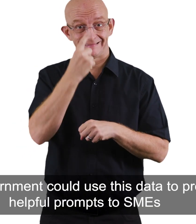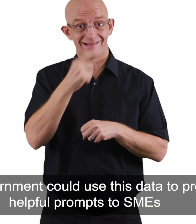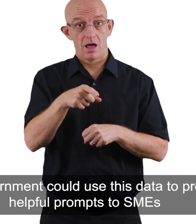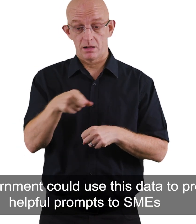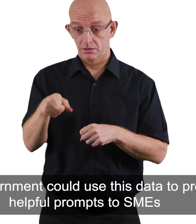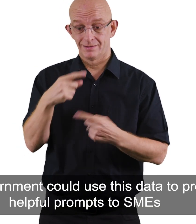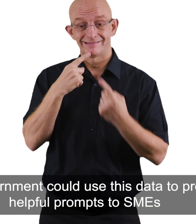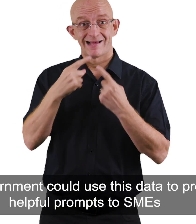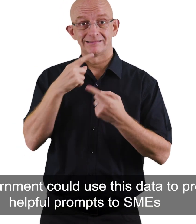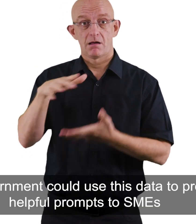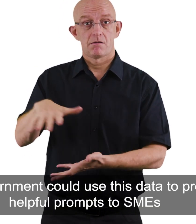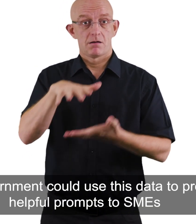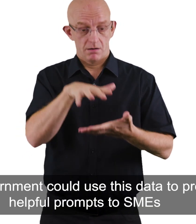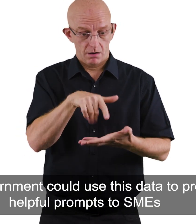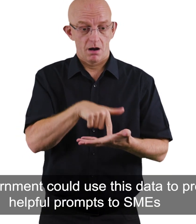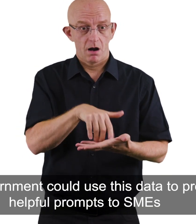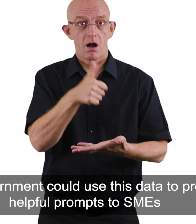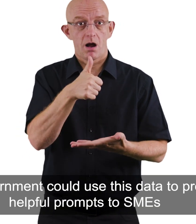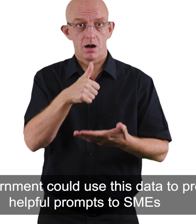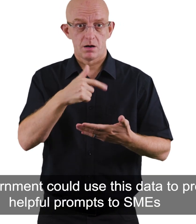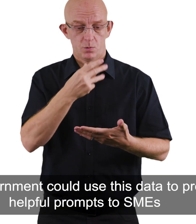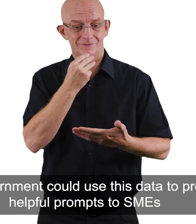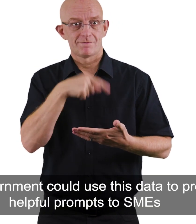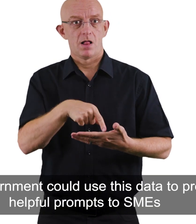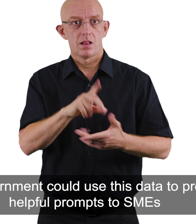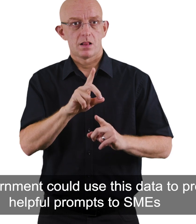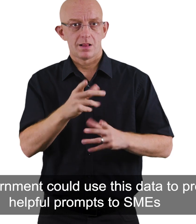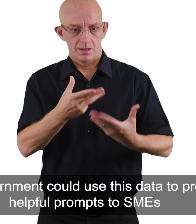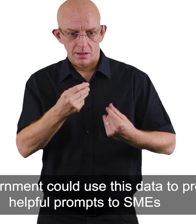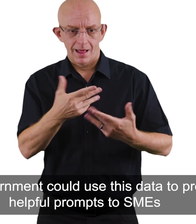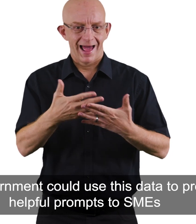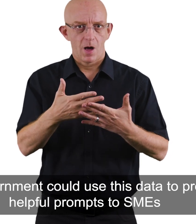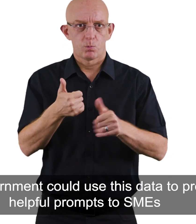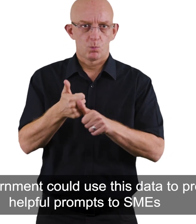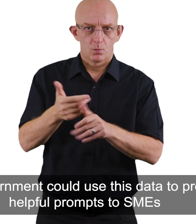The government could use this data to provide helpful prompts to SMEs